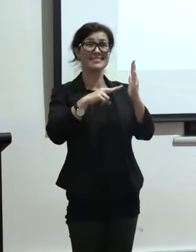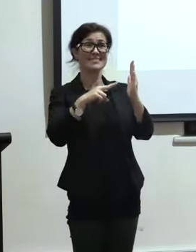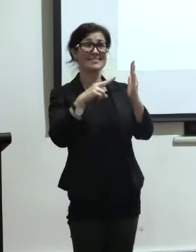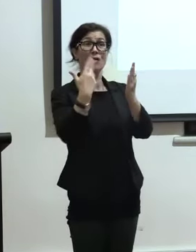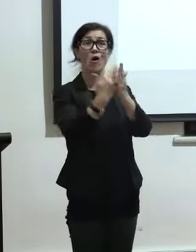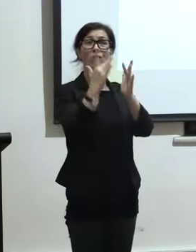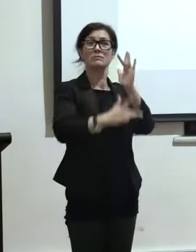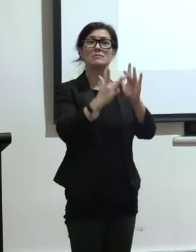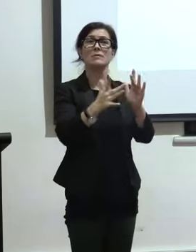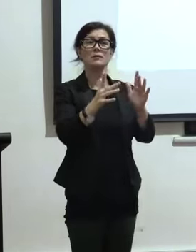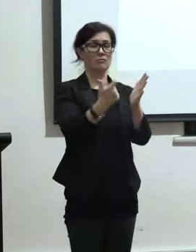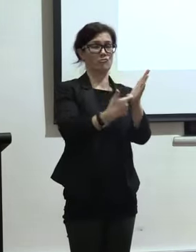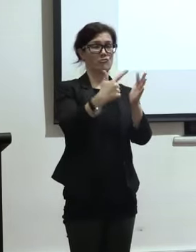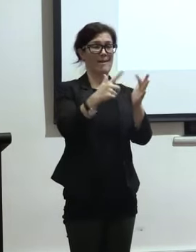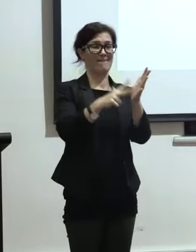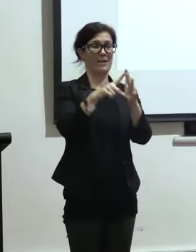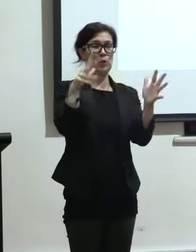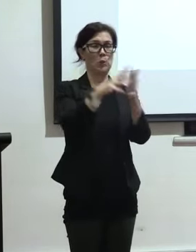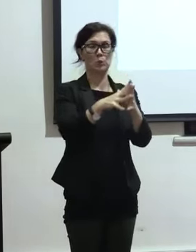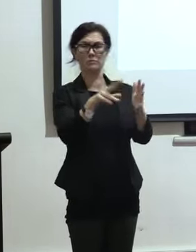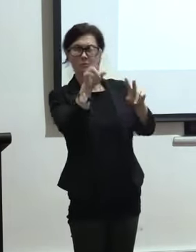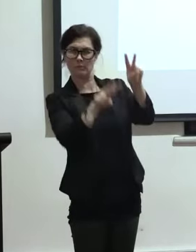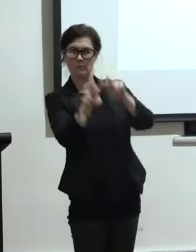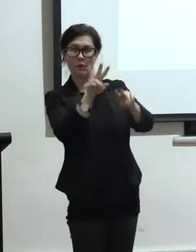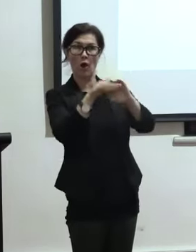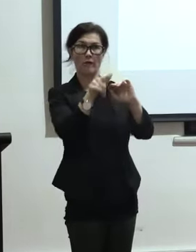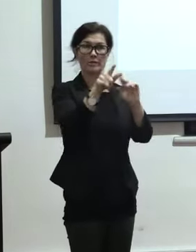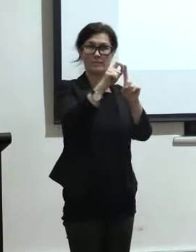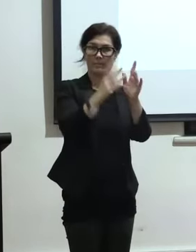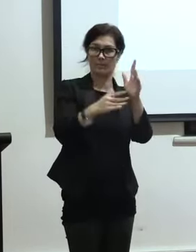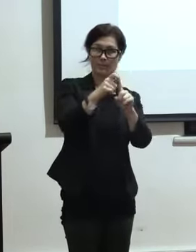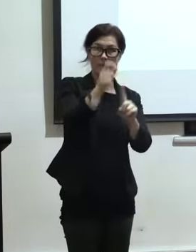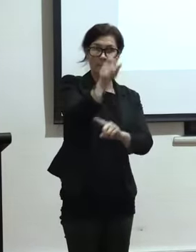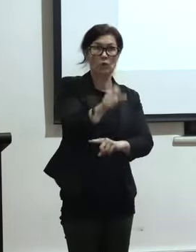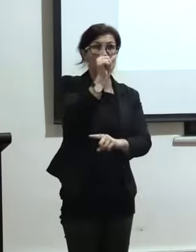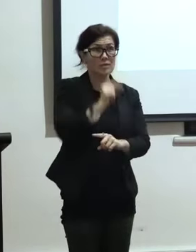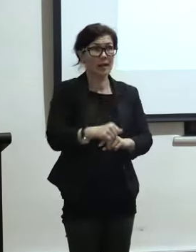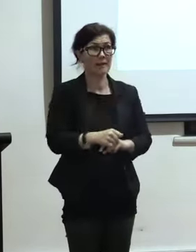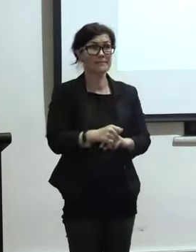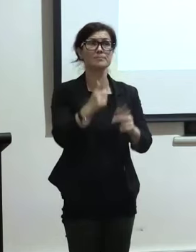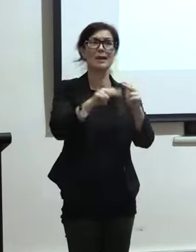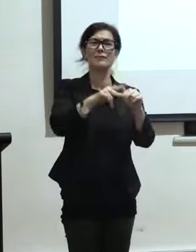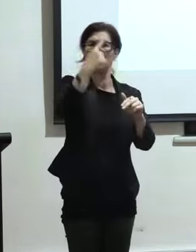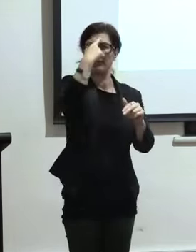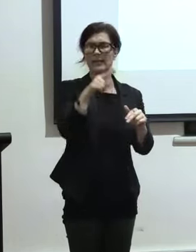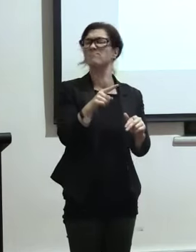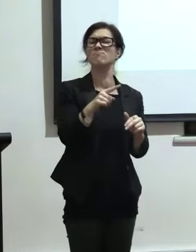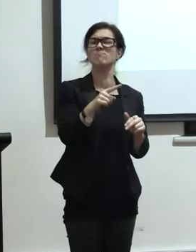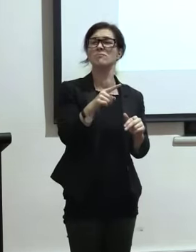be better, then you can use them. You can swap your plan management provider if you want. So that's